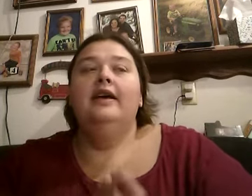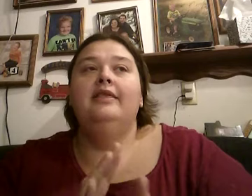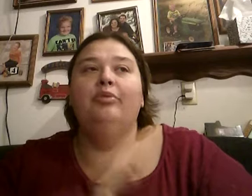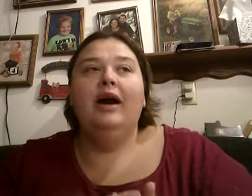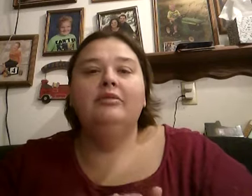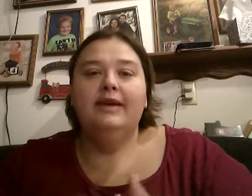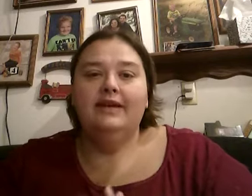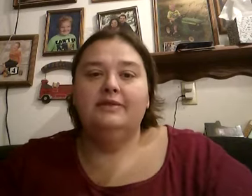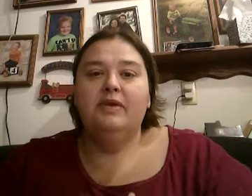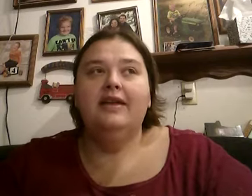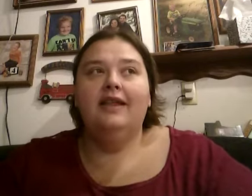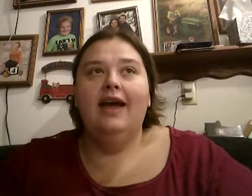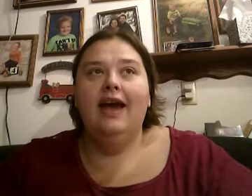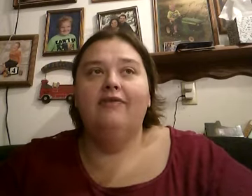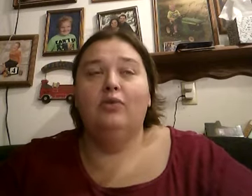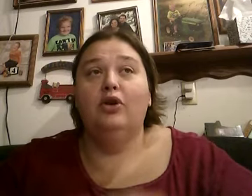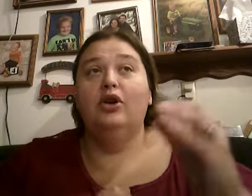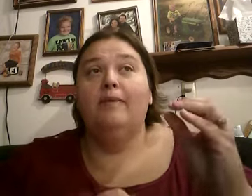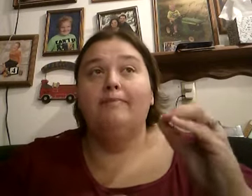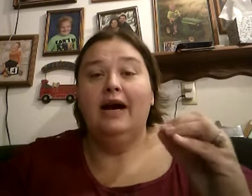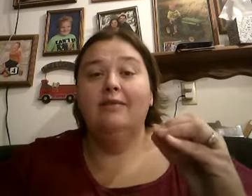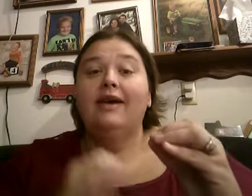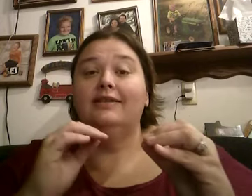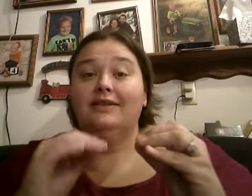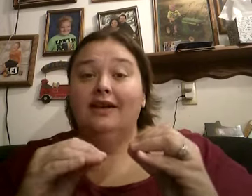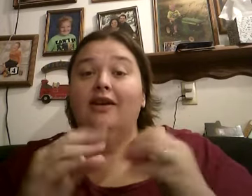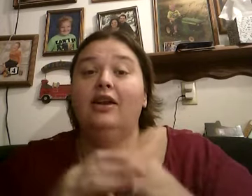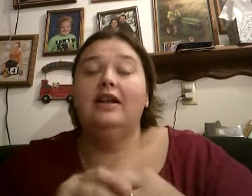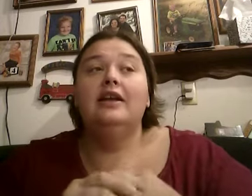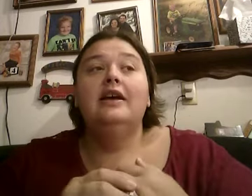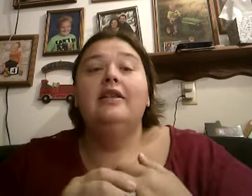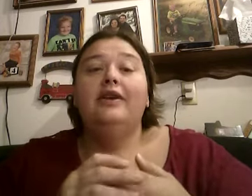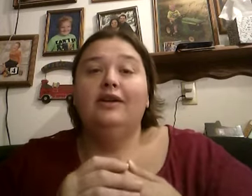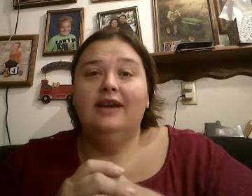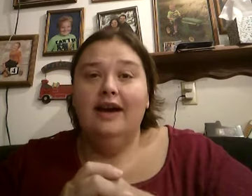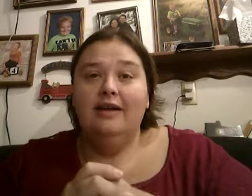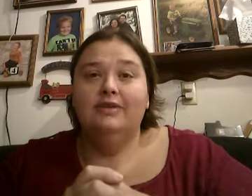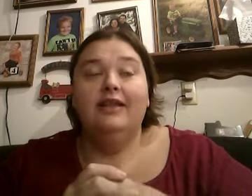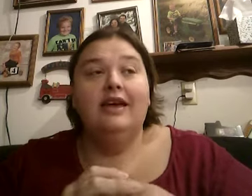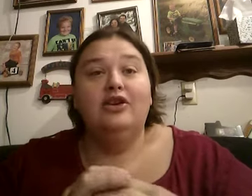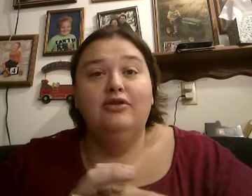The problem is, being that I have the word Mom and Son on it, there are times that